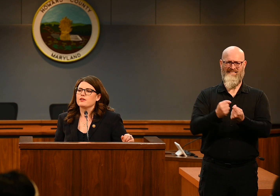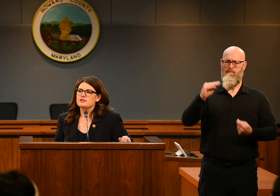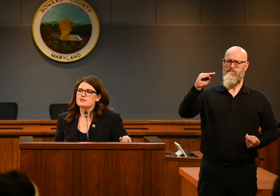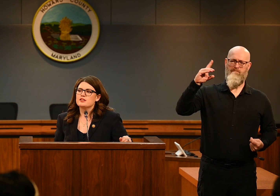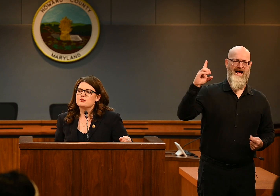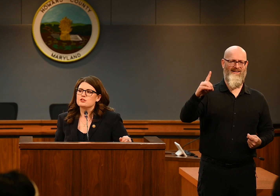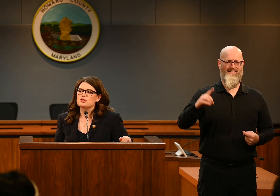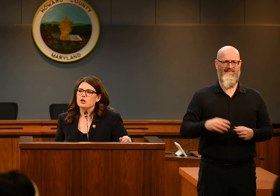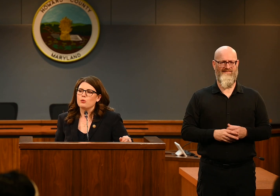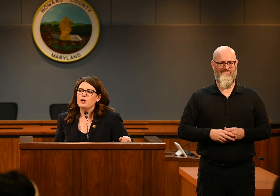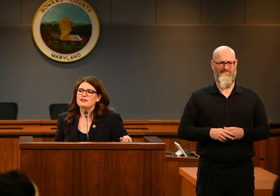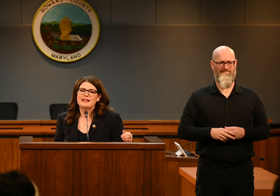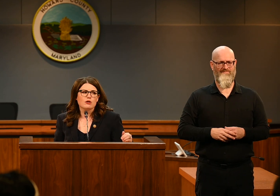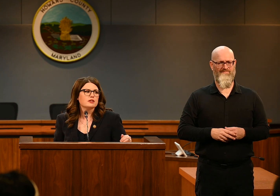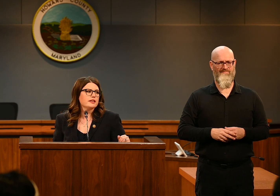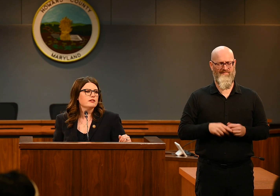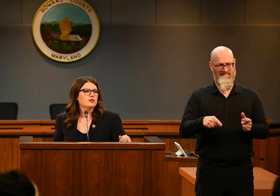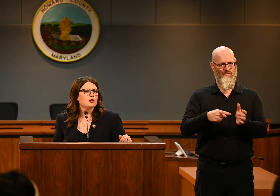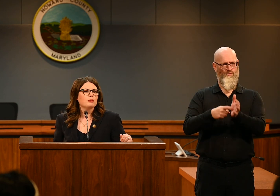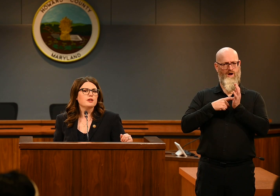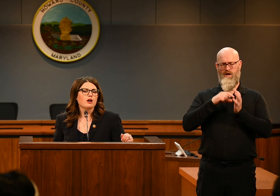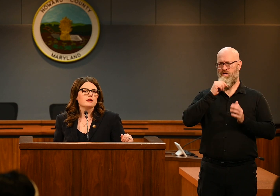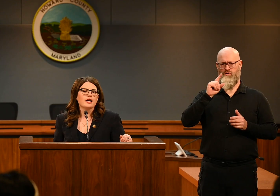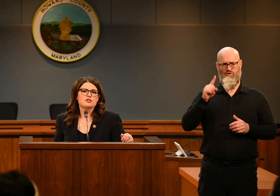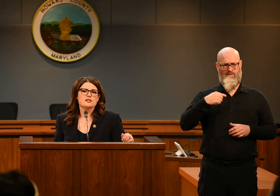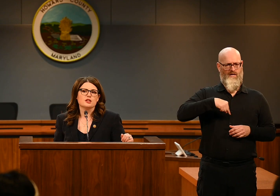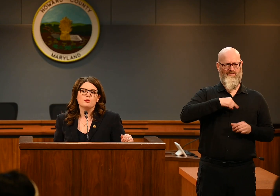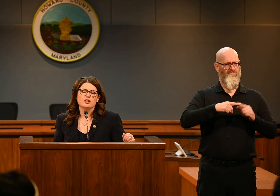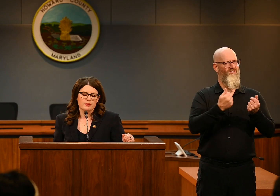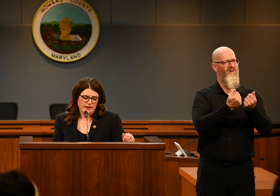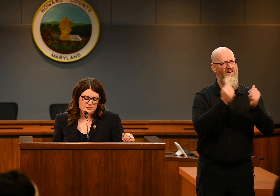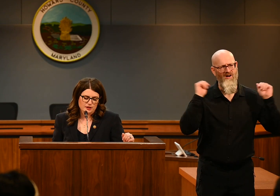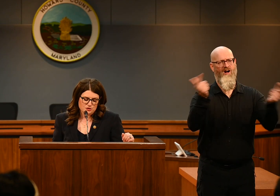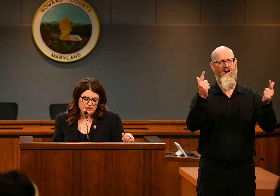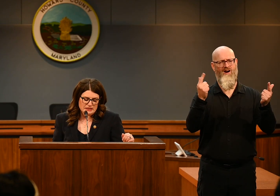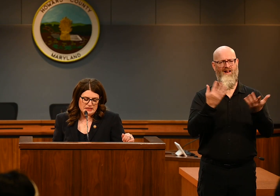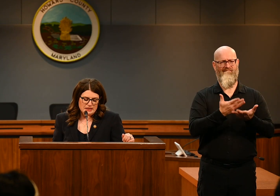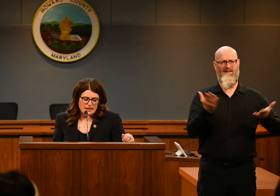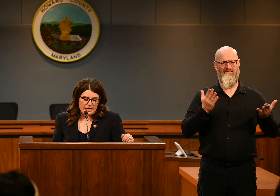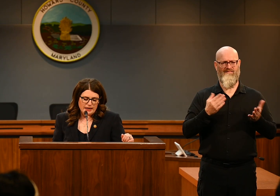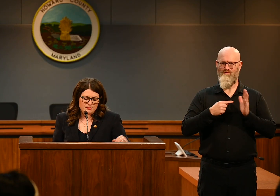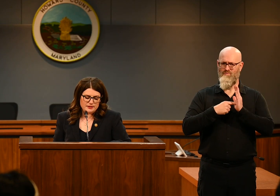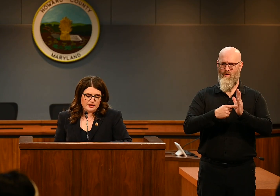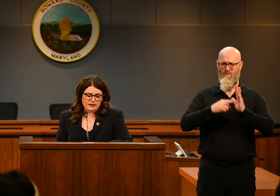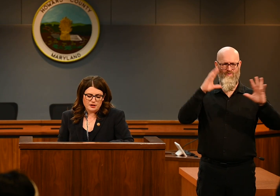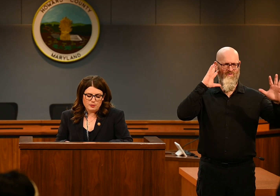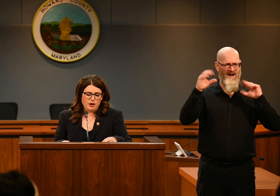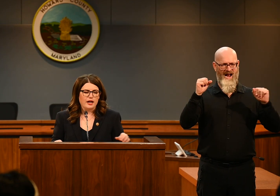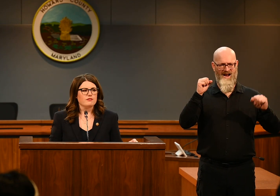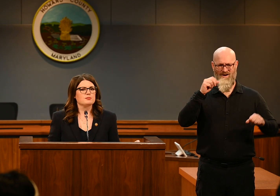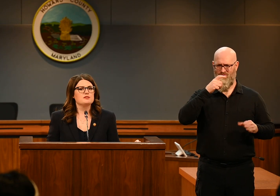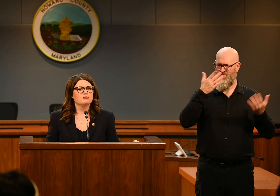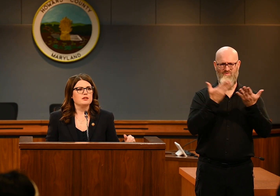every one of us to show loudly who we are, not just as a community, but as a country. And I've been thinking a lot, I know